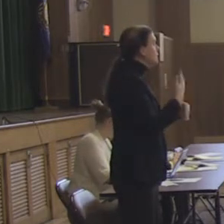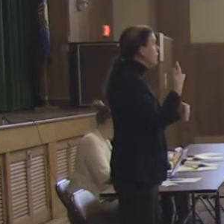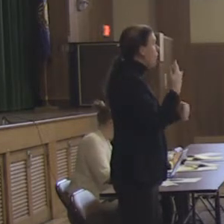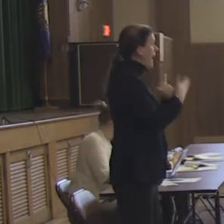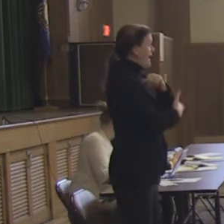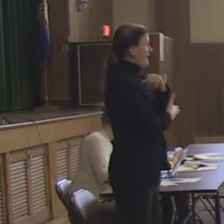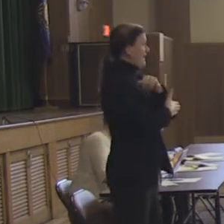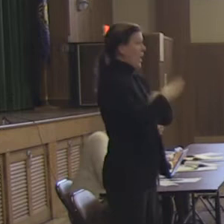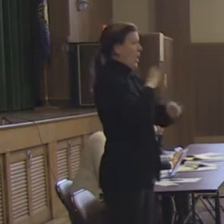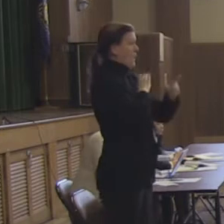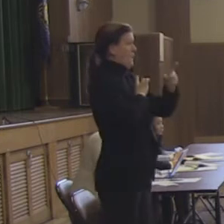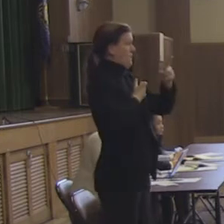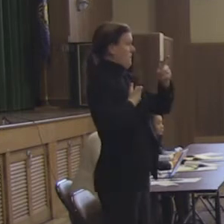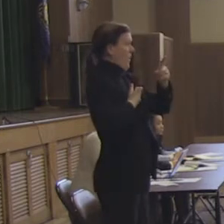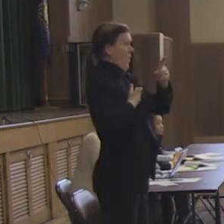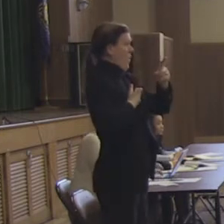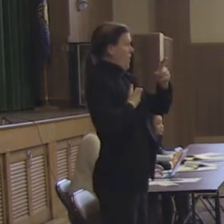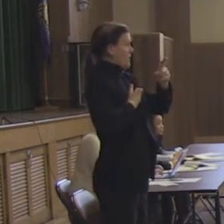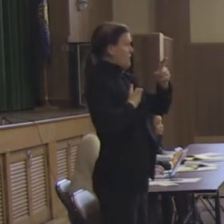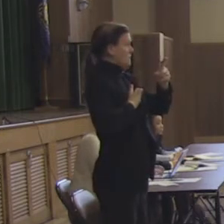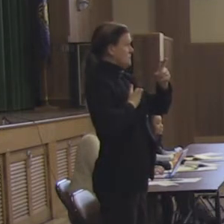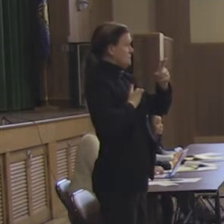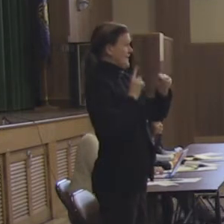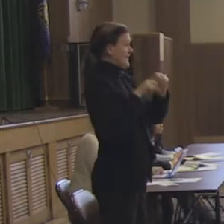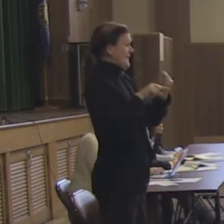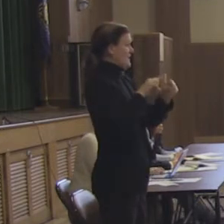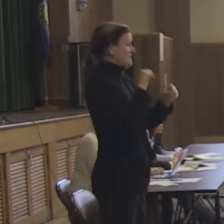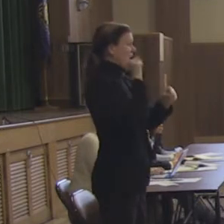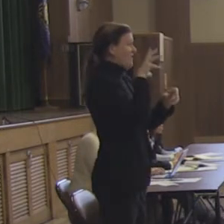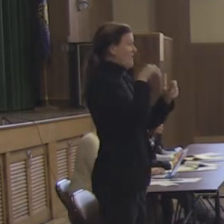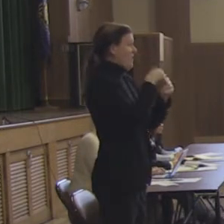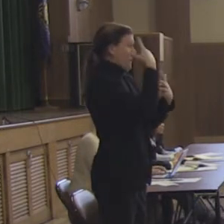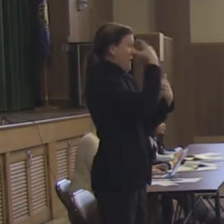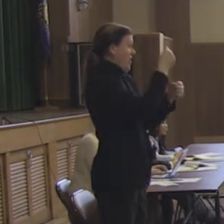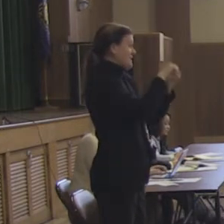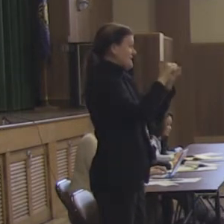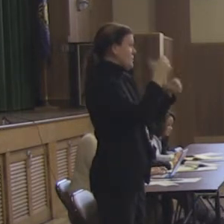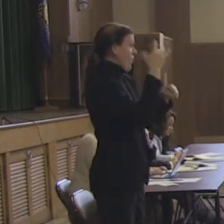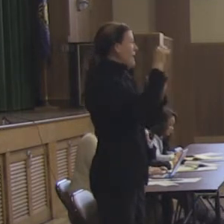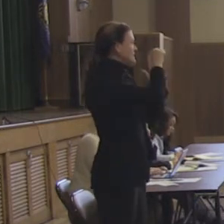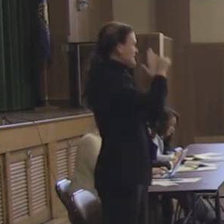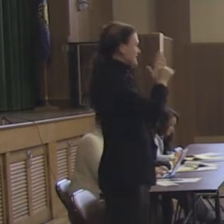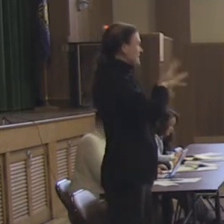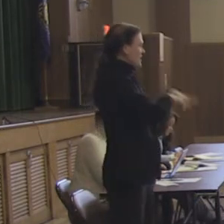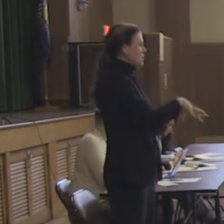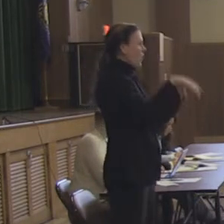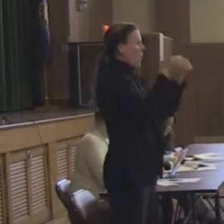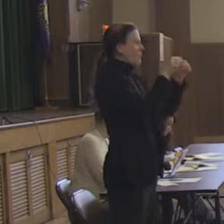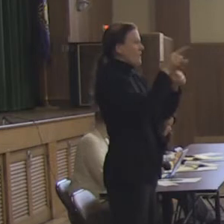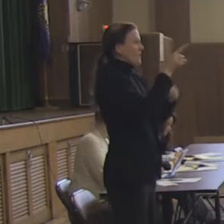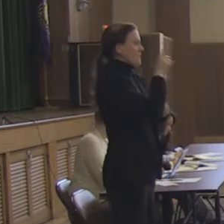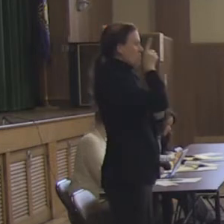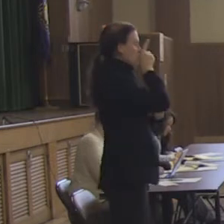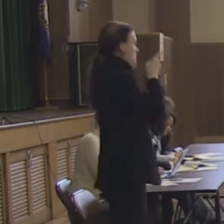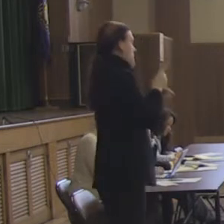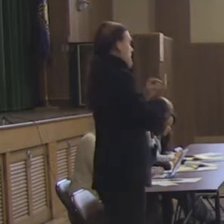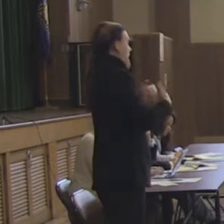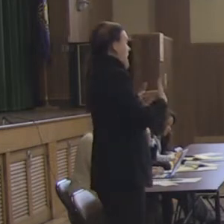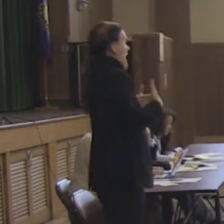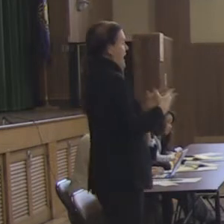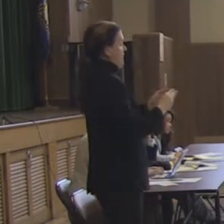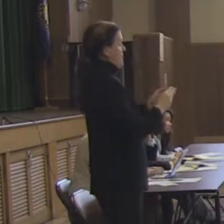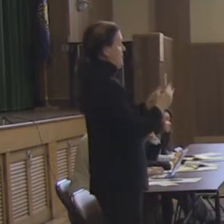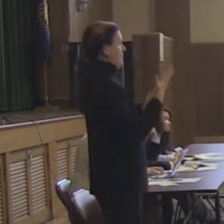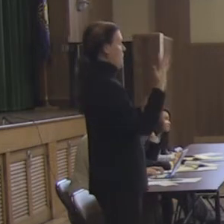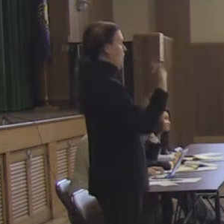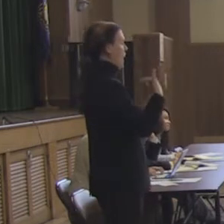County Board can no longer have any say over our mental health system, and therefore they won't. They feel they can't hold hearings because it would